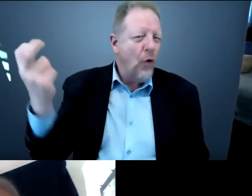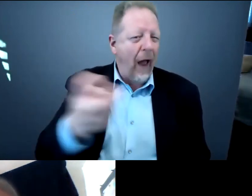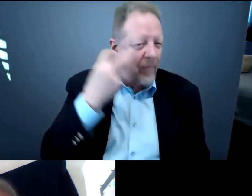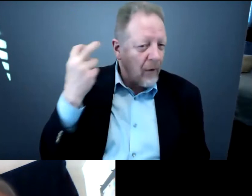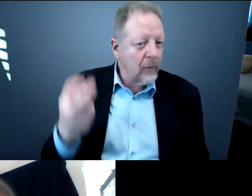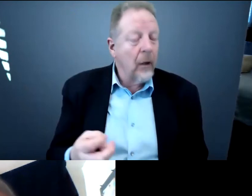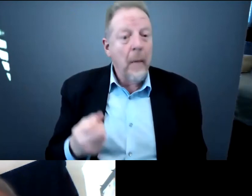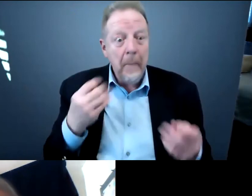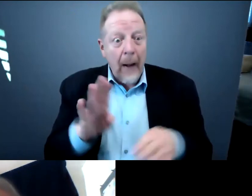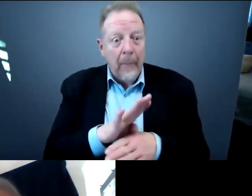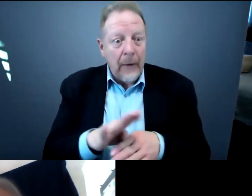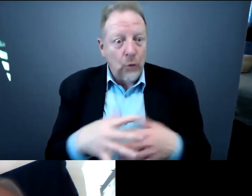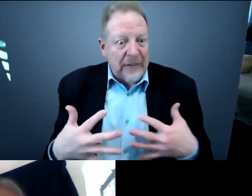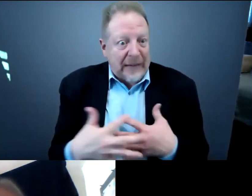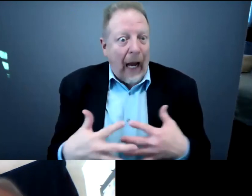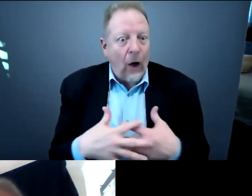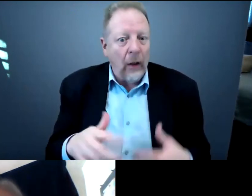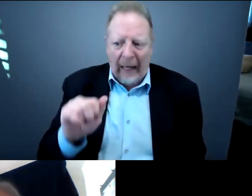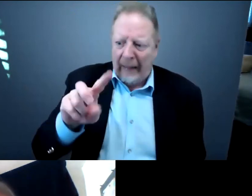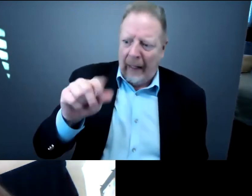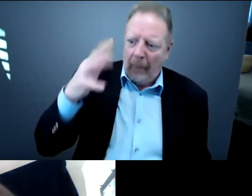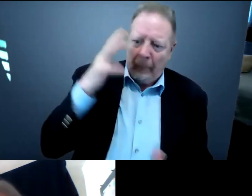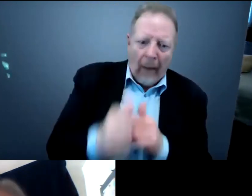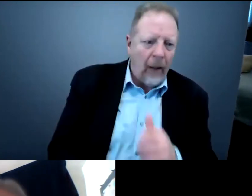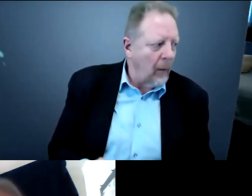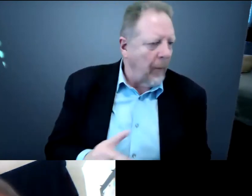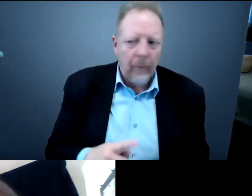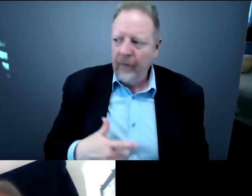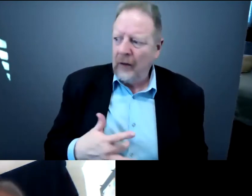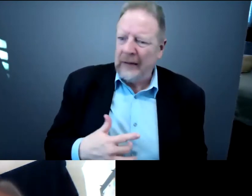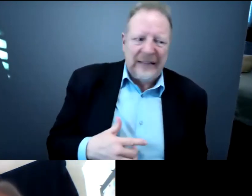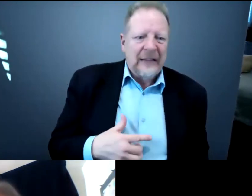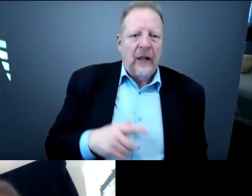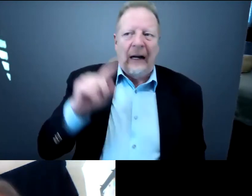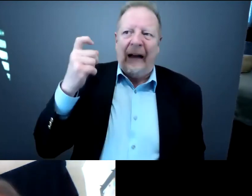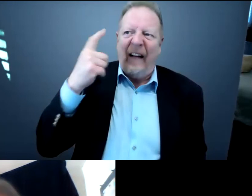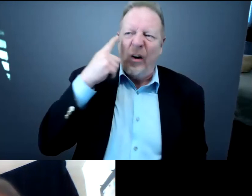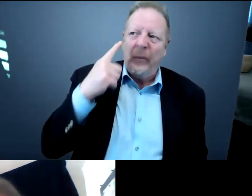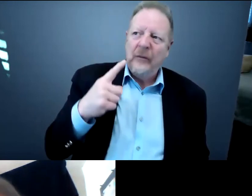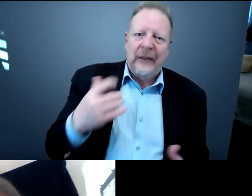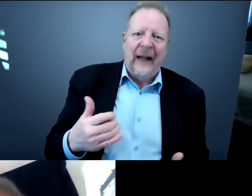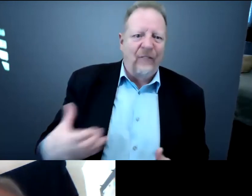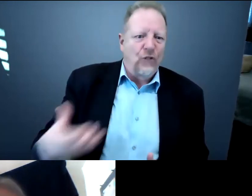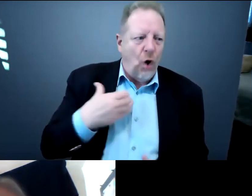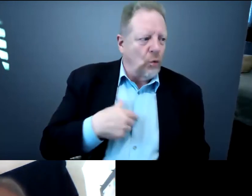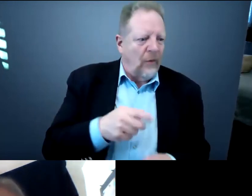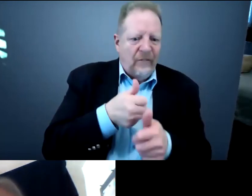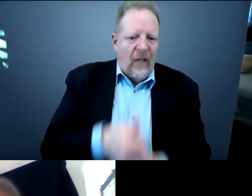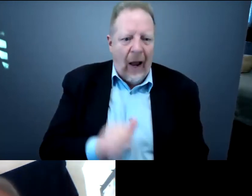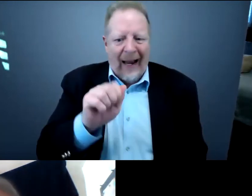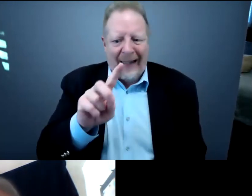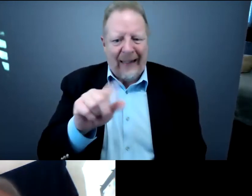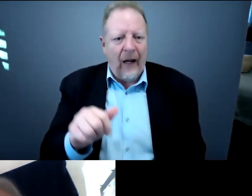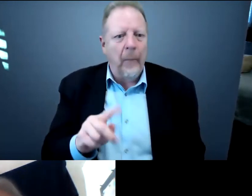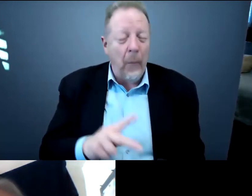so many businesses, they thought it was going to be so expensive to, you know, and sometimes an